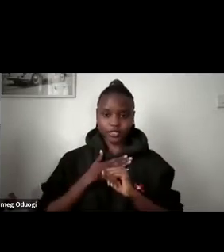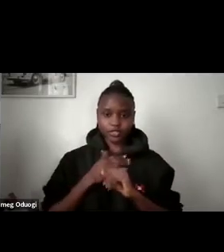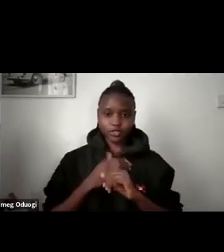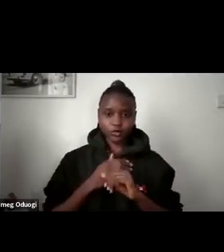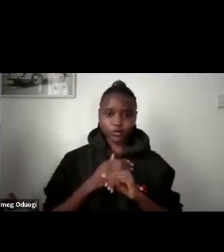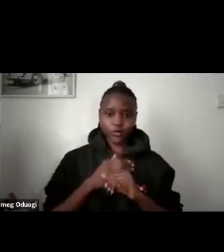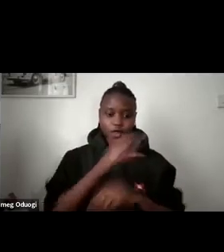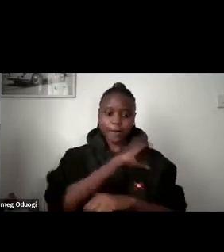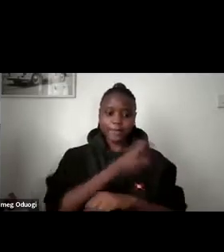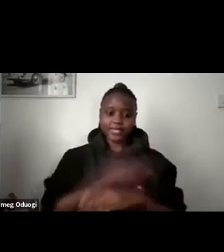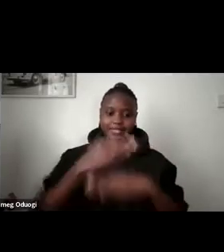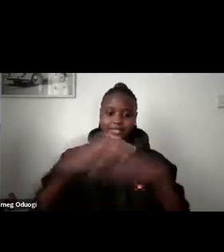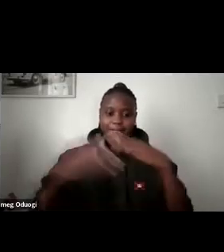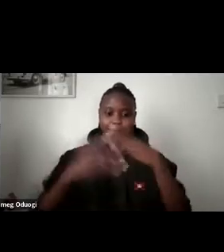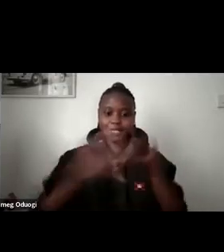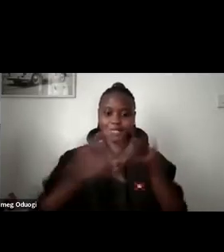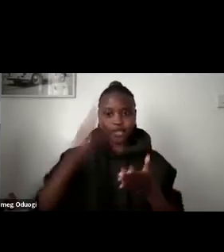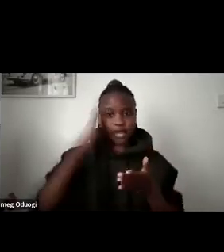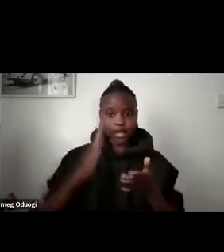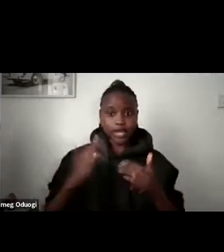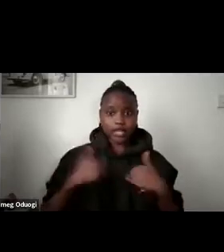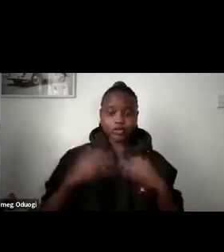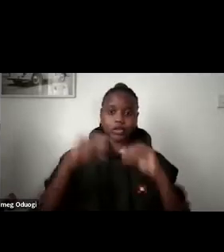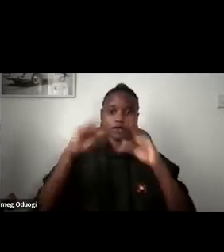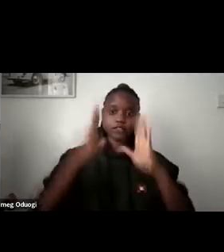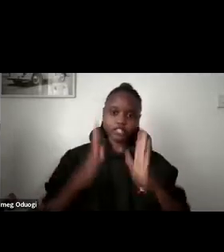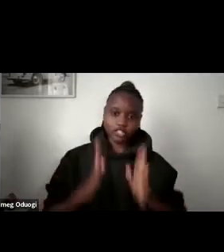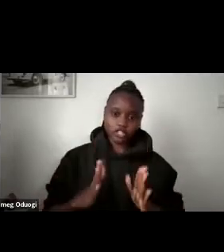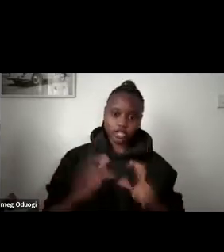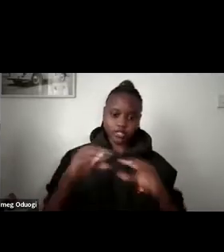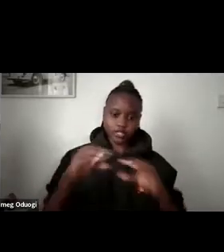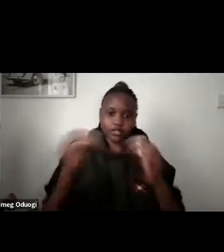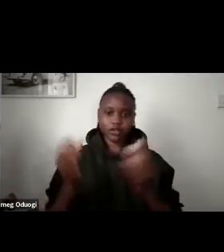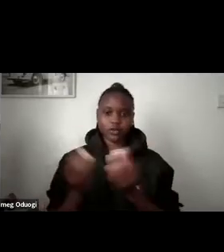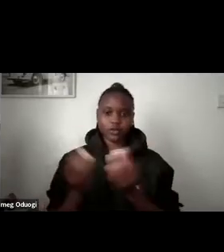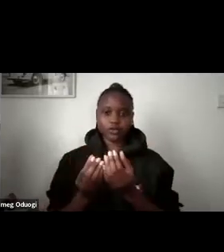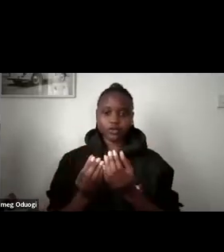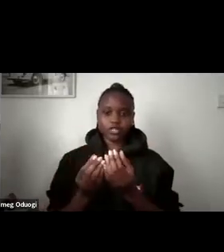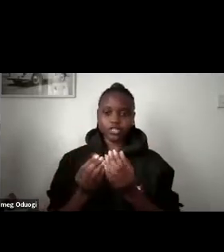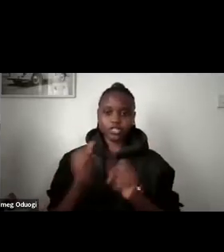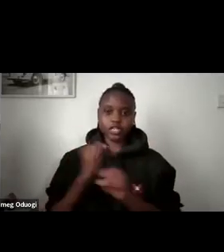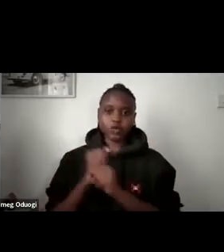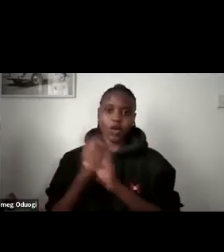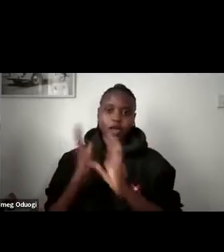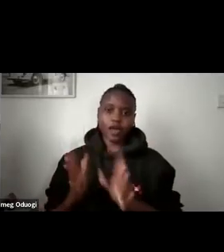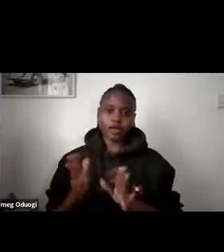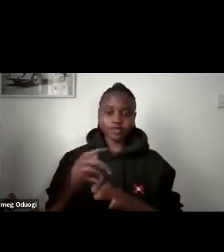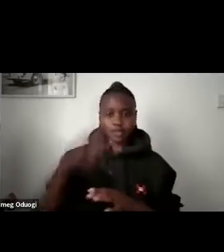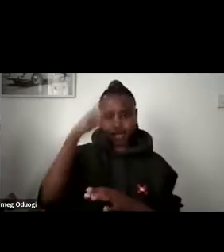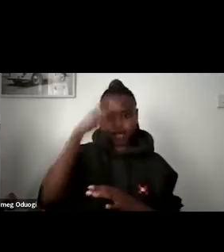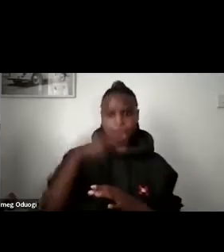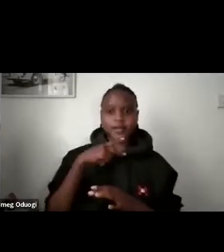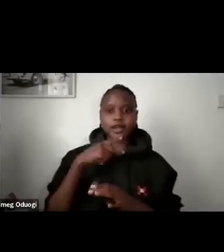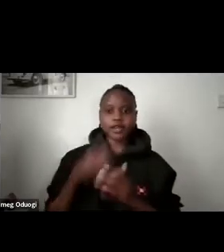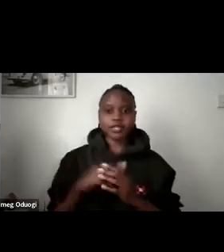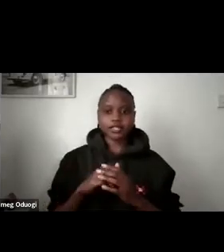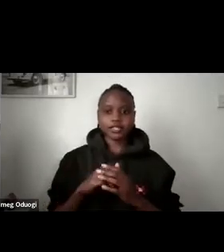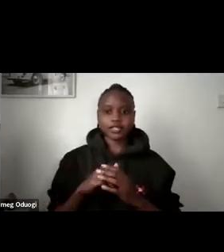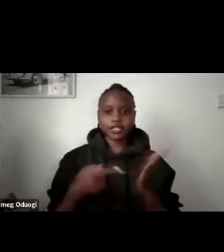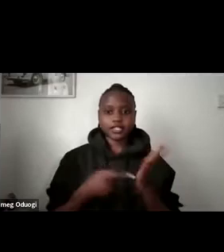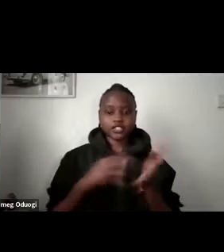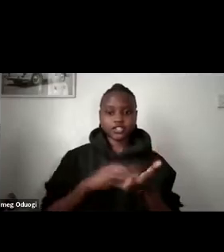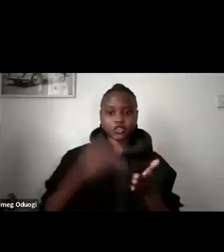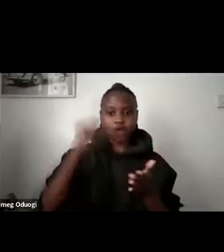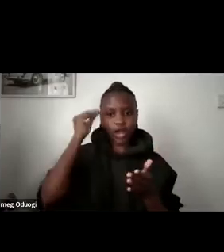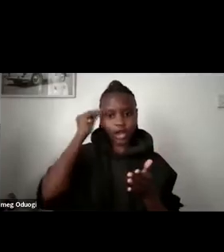the learners, we have teachers, we have the community workers, and also the parents on digital learning. They've also been helping